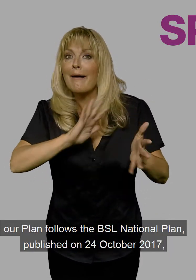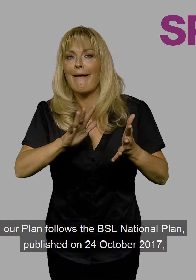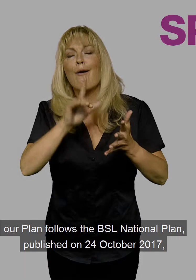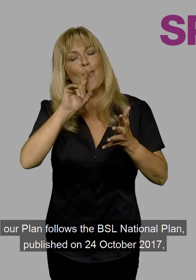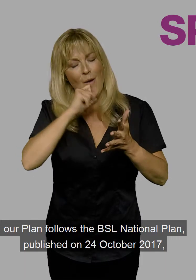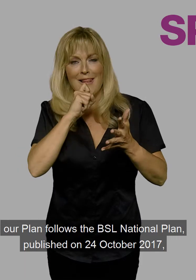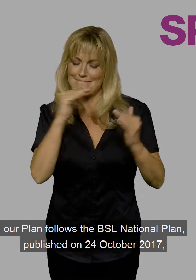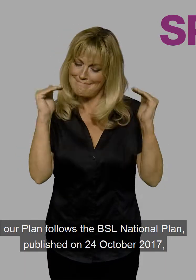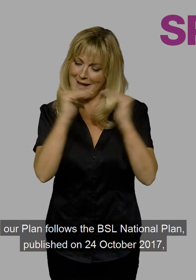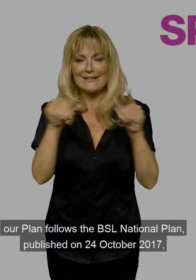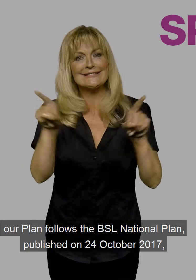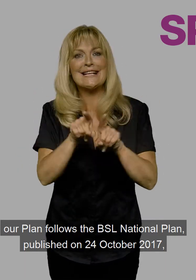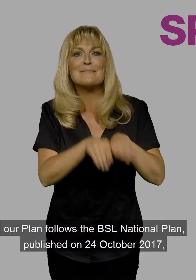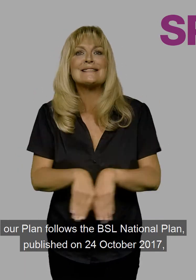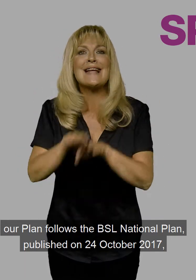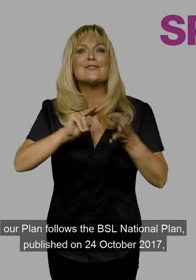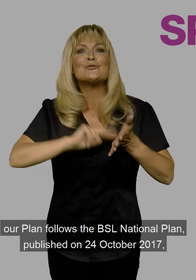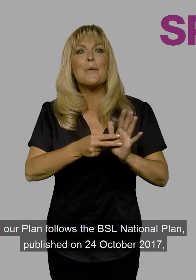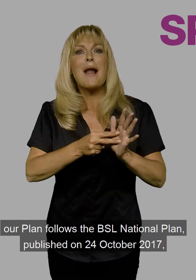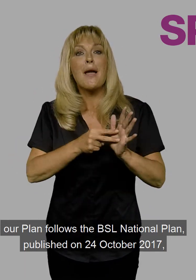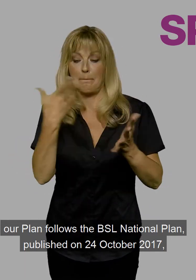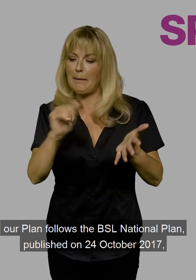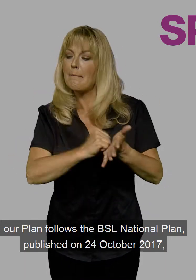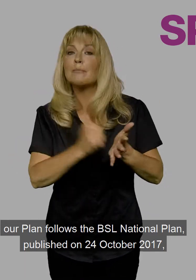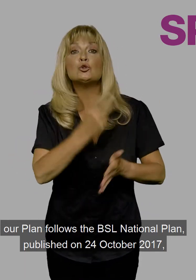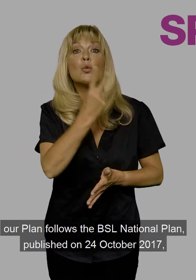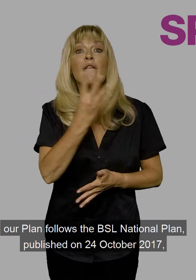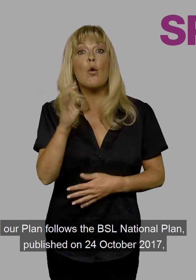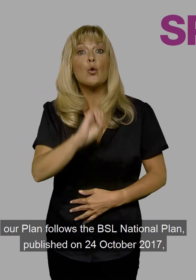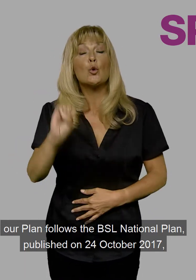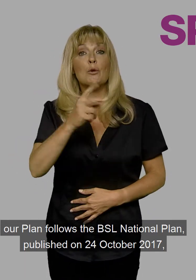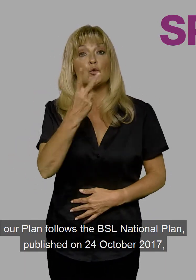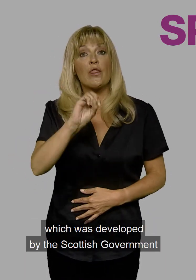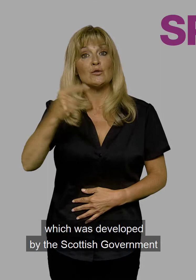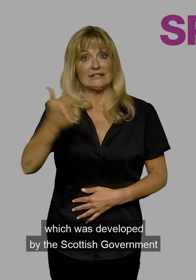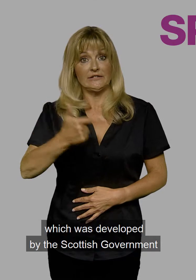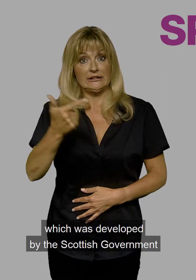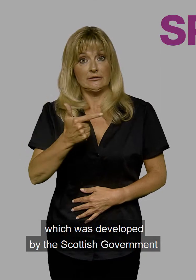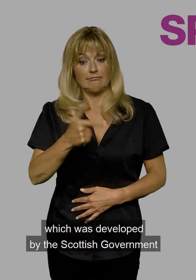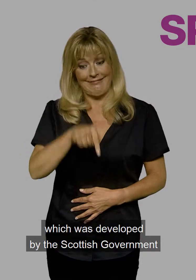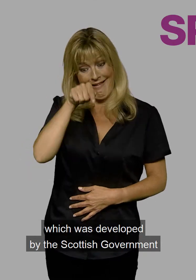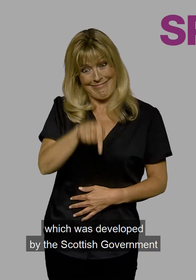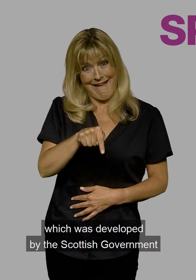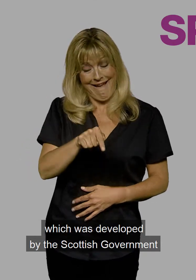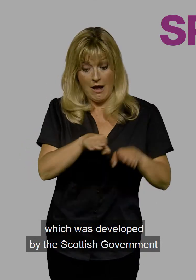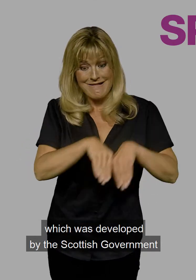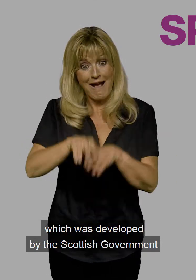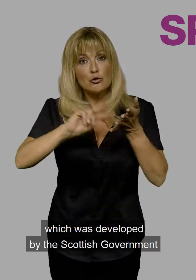National Plan, published on the 24th of October 2017, which was developed by the Scottish Government